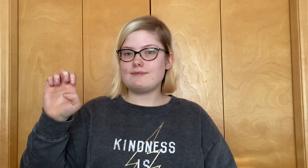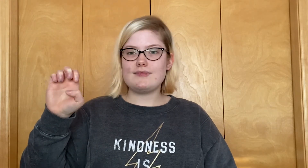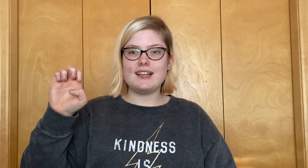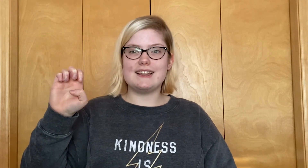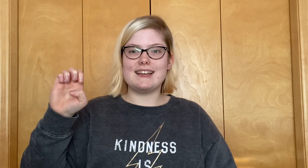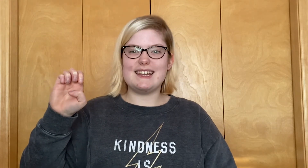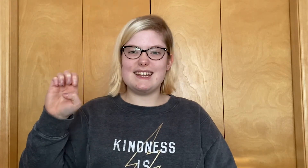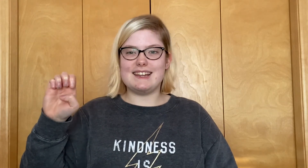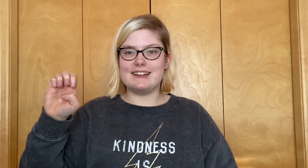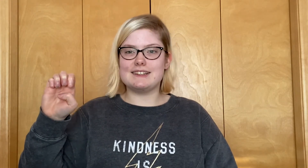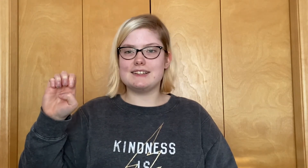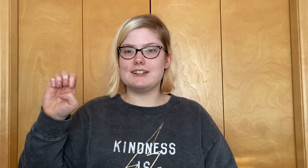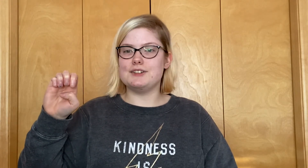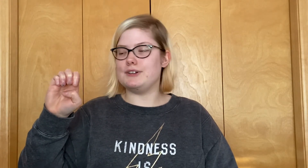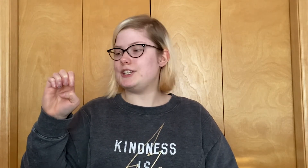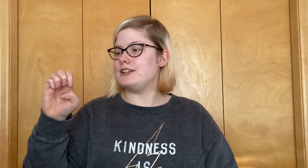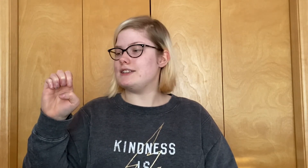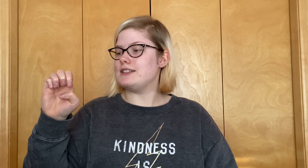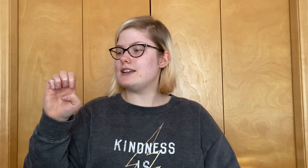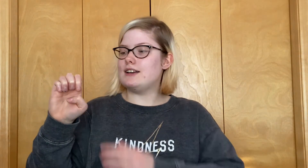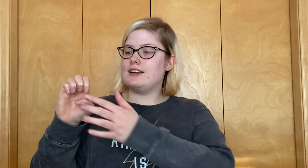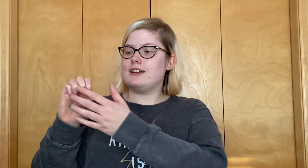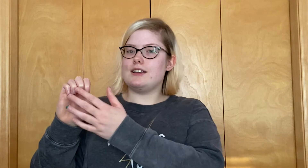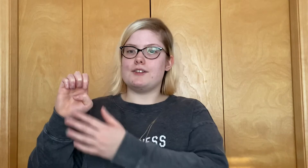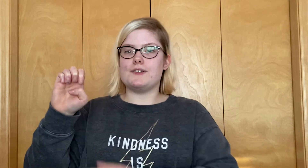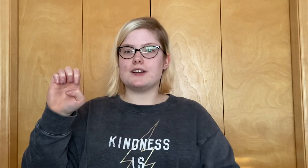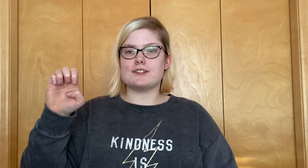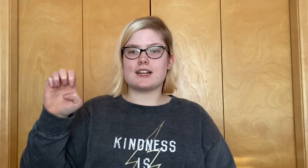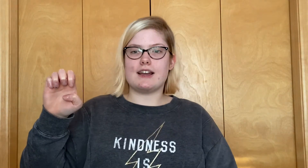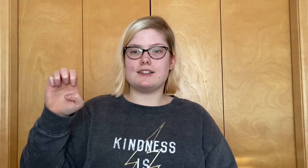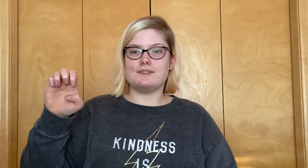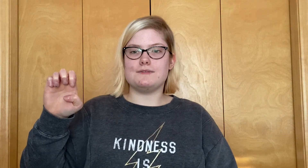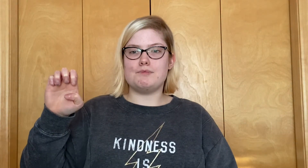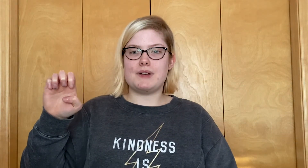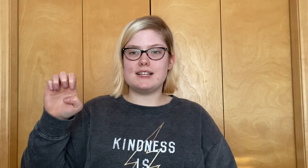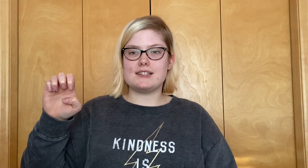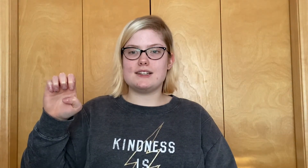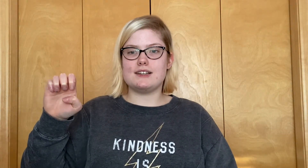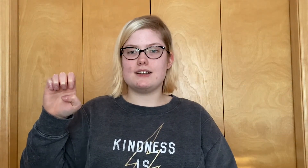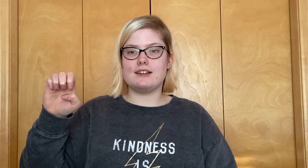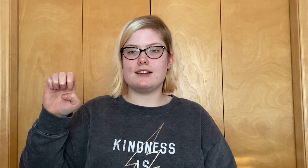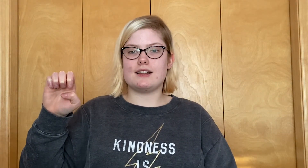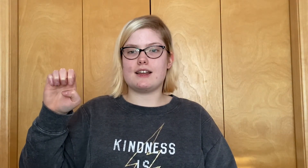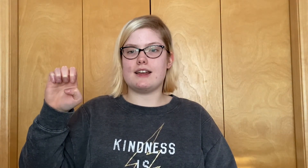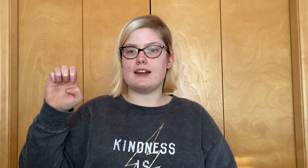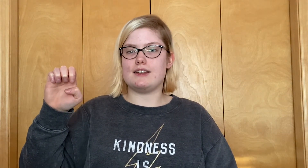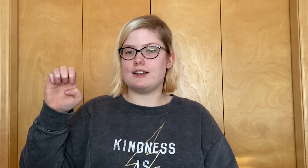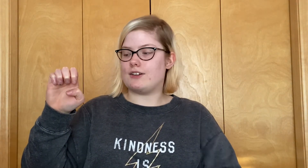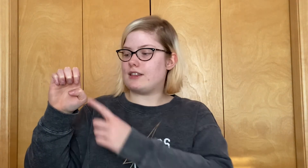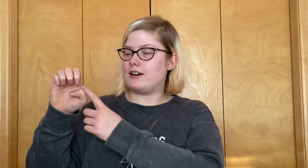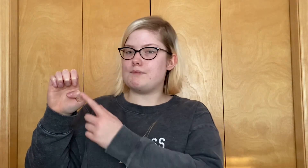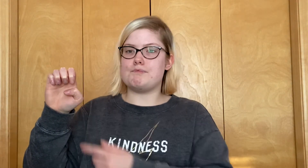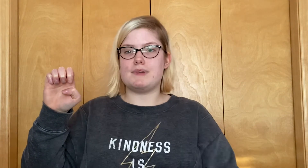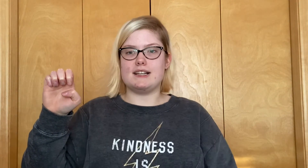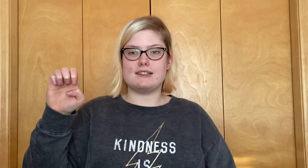And then E, which is your fingers kind of bent and your thumb bent.